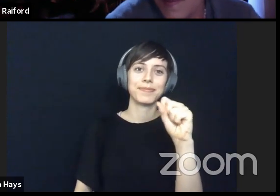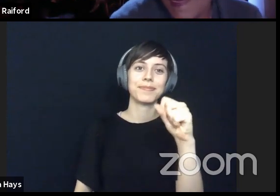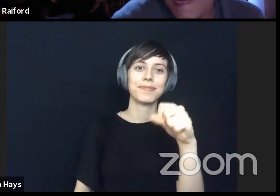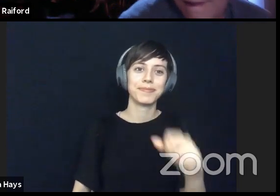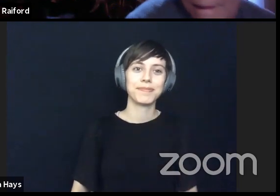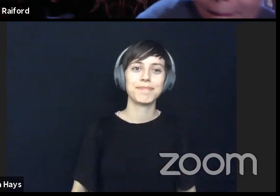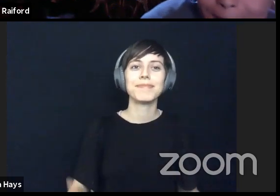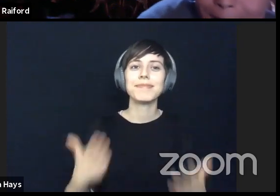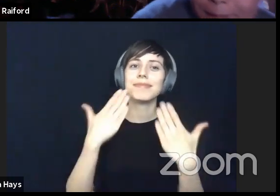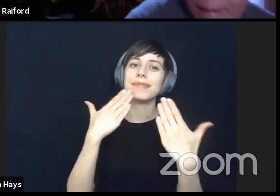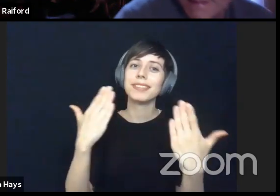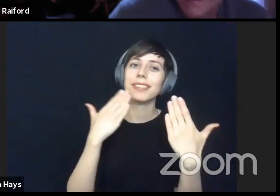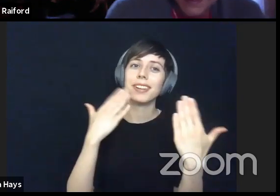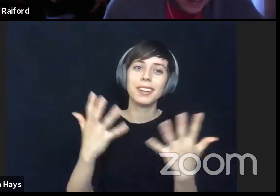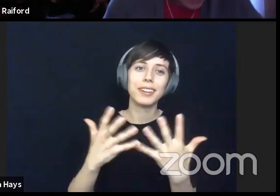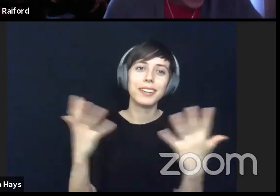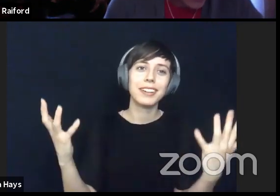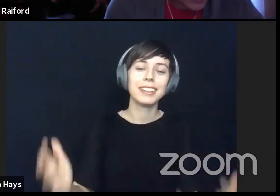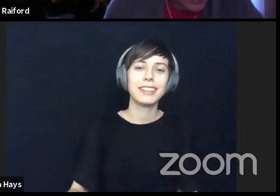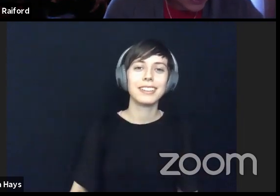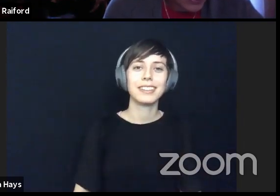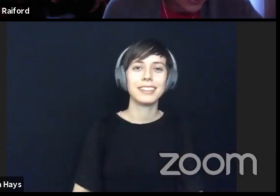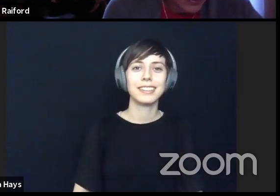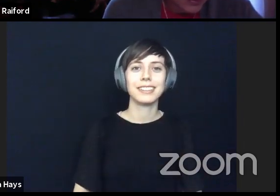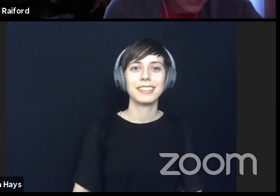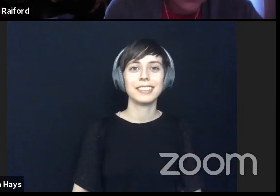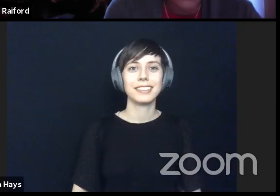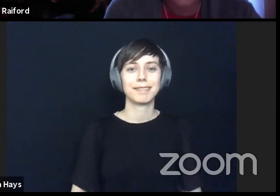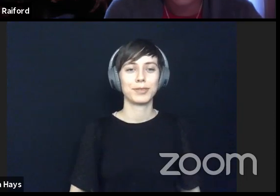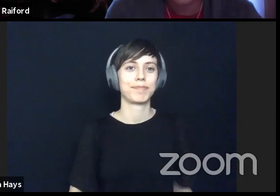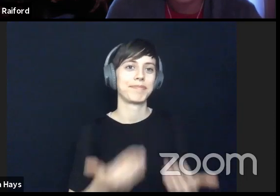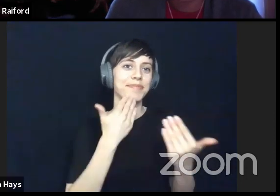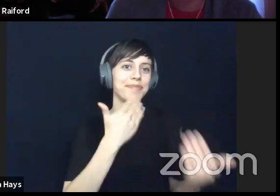Thank you so much. Thank you for having me.